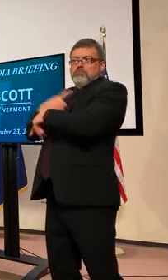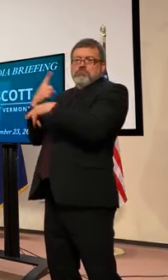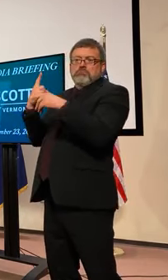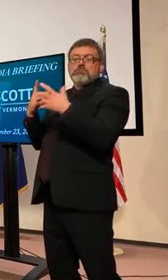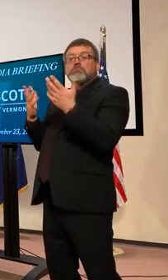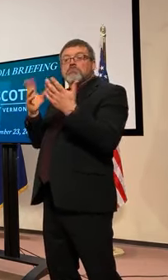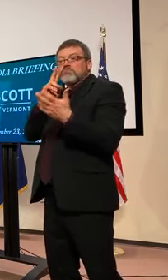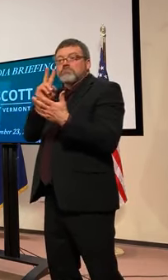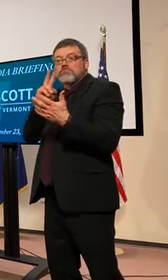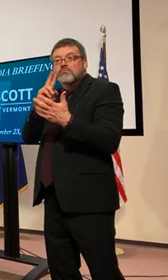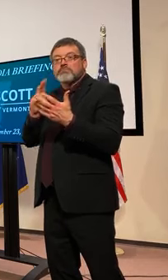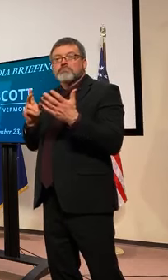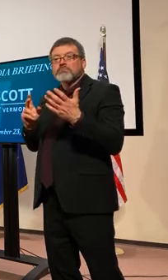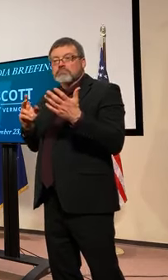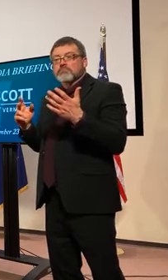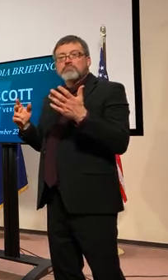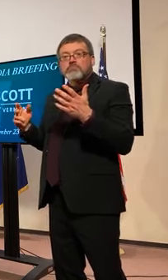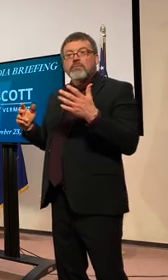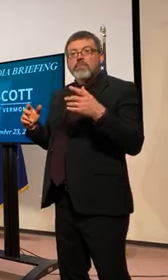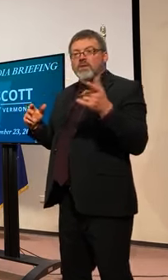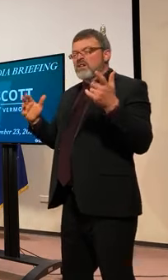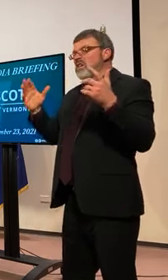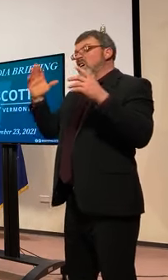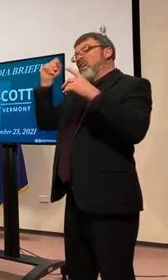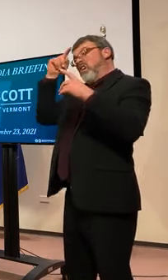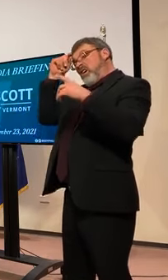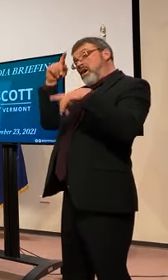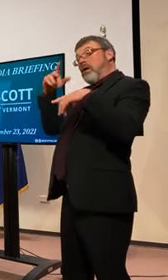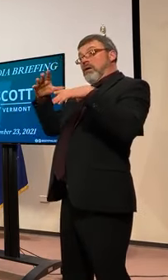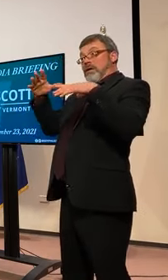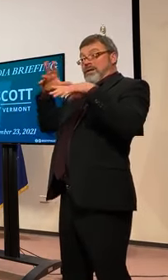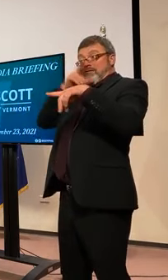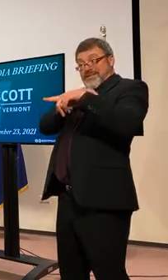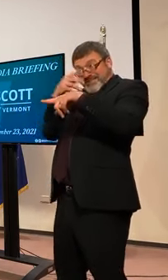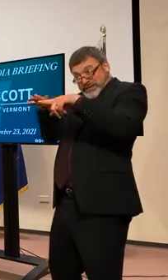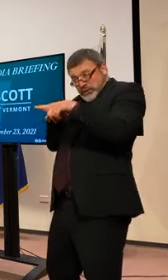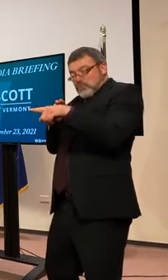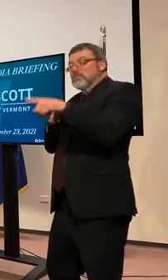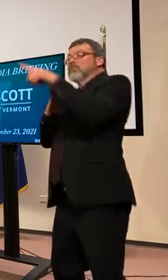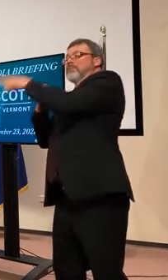sort of return to normal on Friday, starting on Friday again.